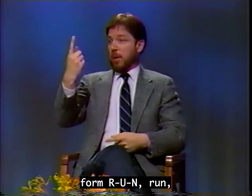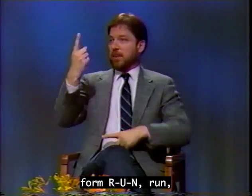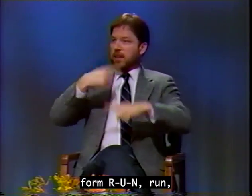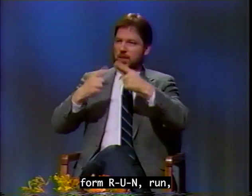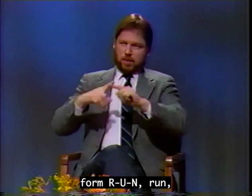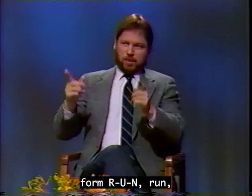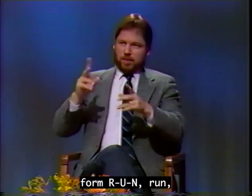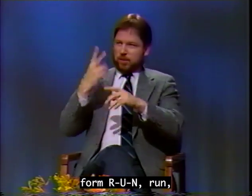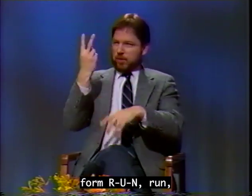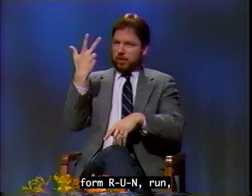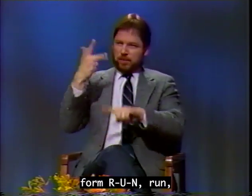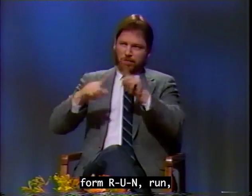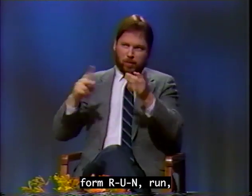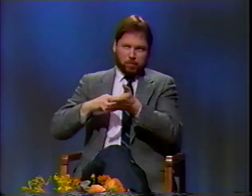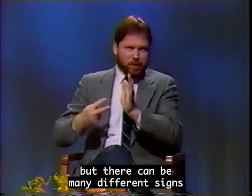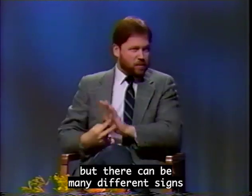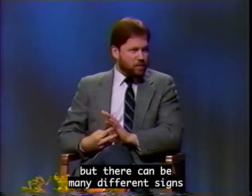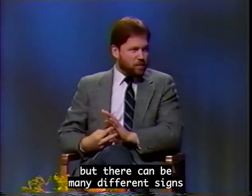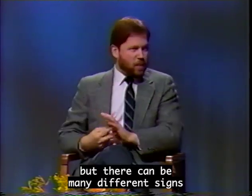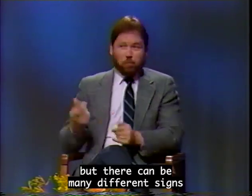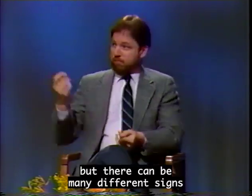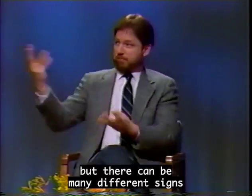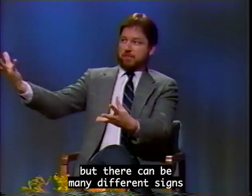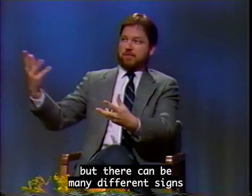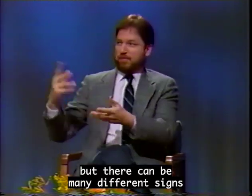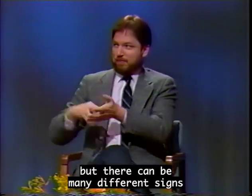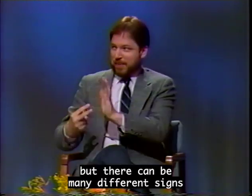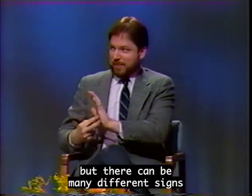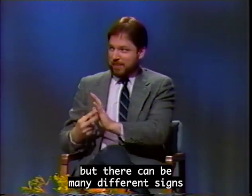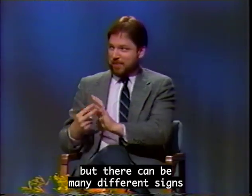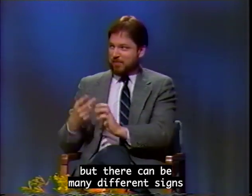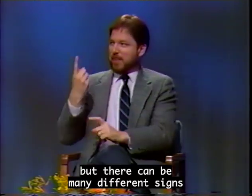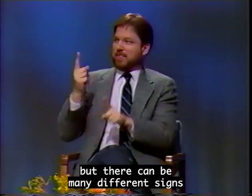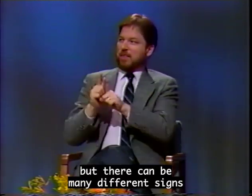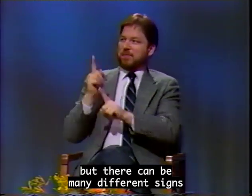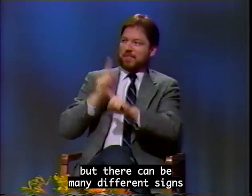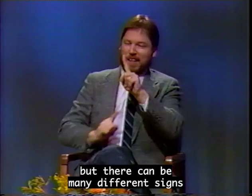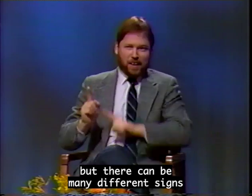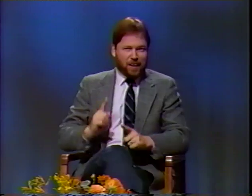R-U-N, run. But there can be many different signs